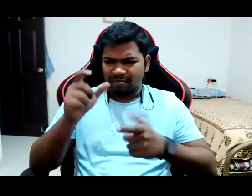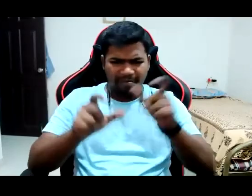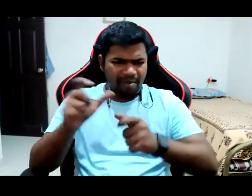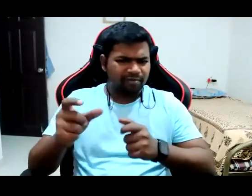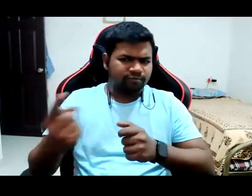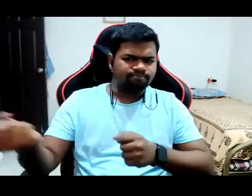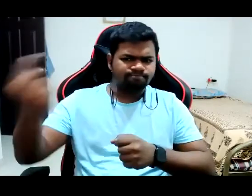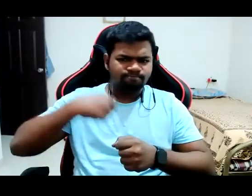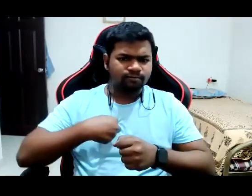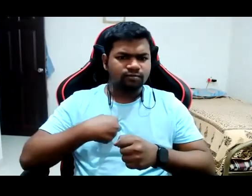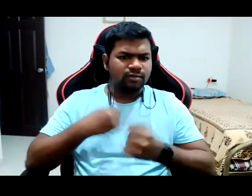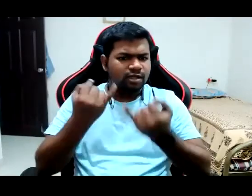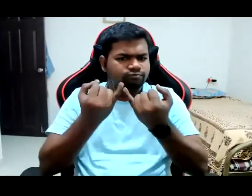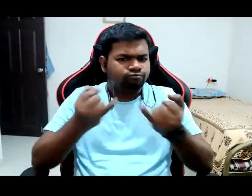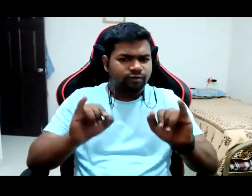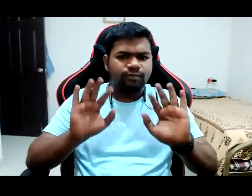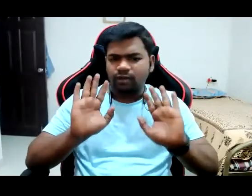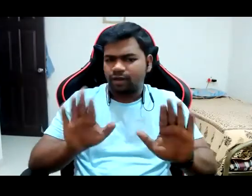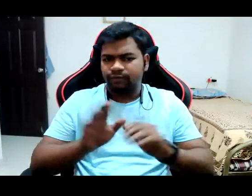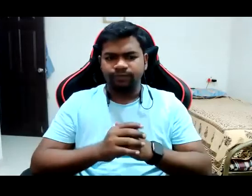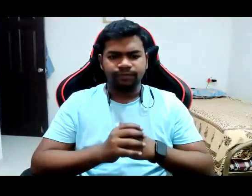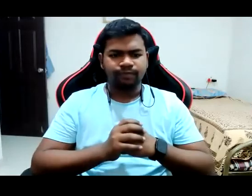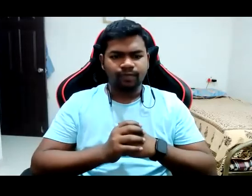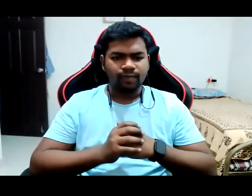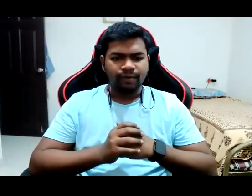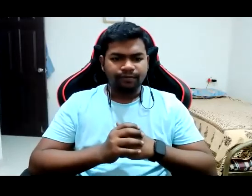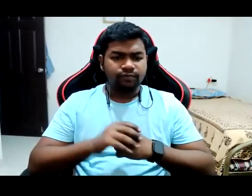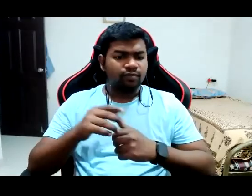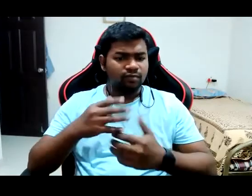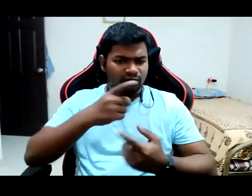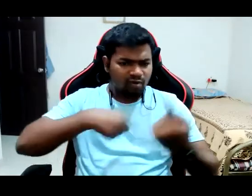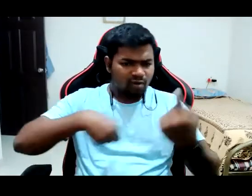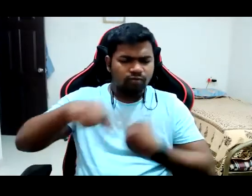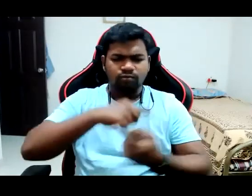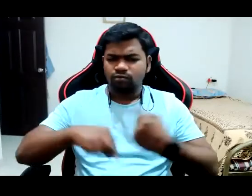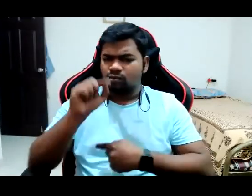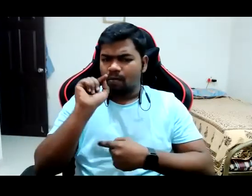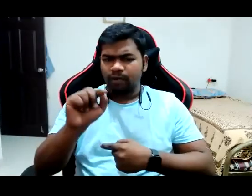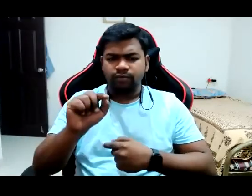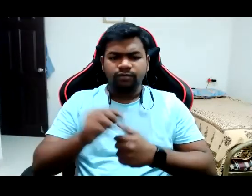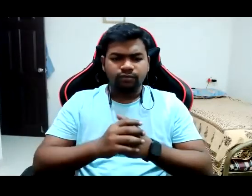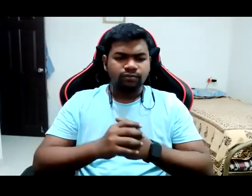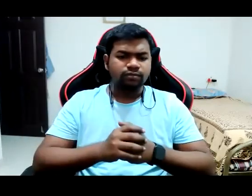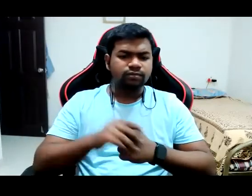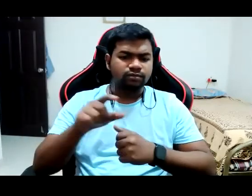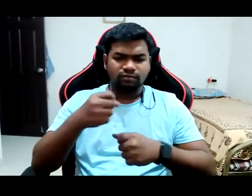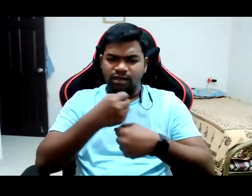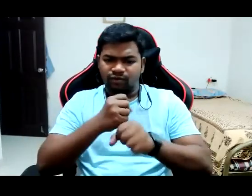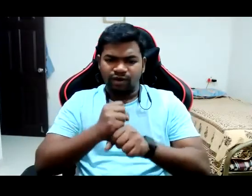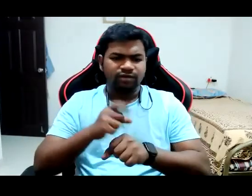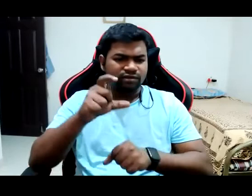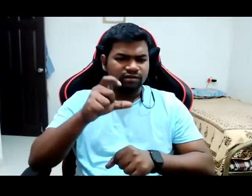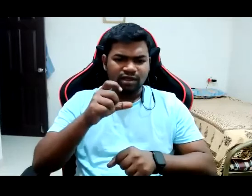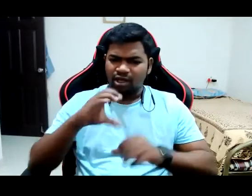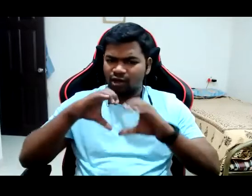us or the organizers in general to give you those problem statements. The whole point of creating this community chat kind of a platform